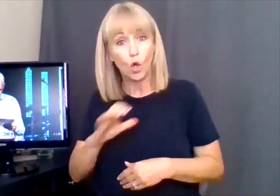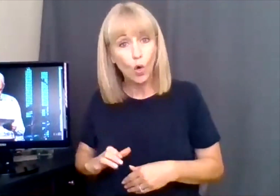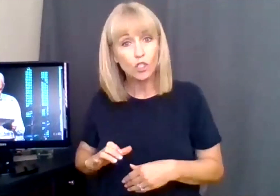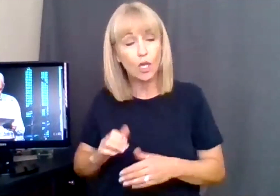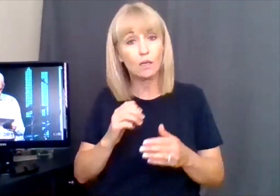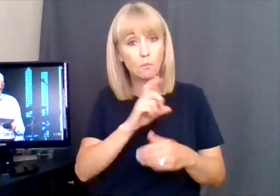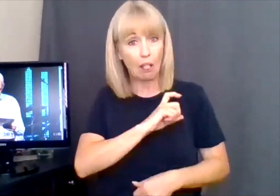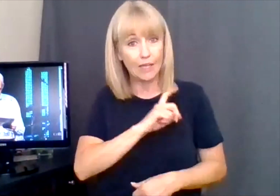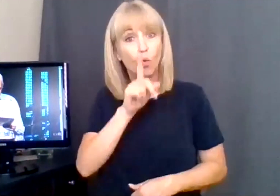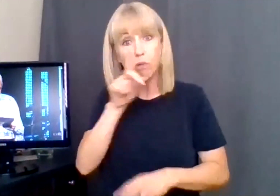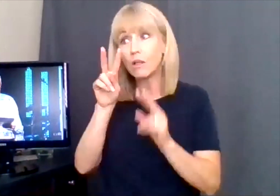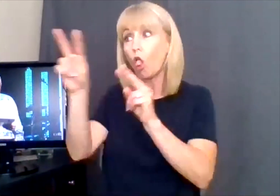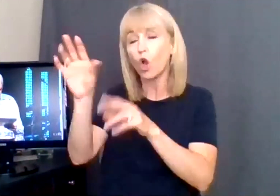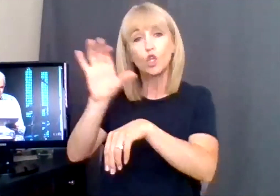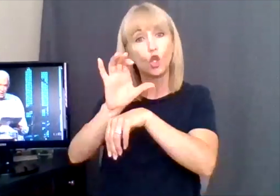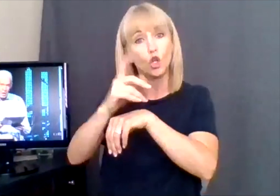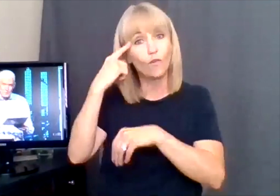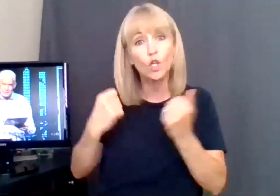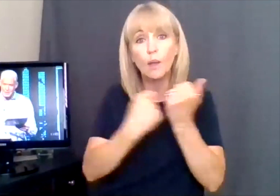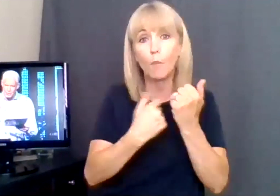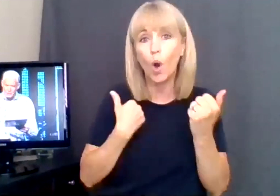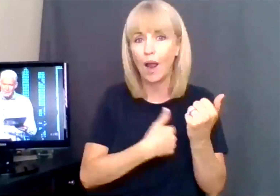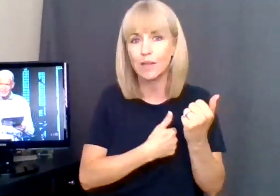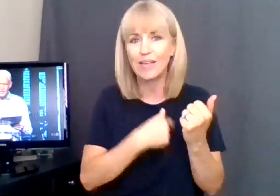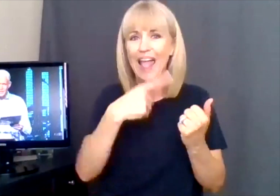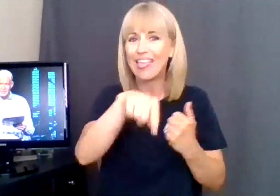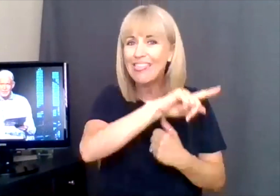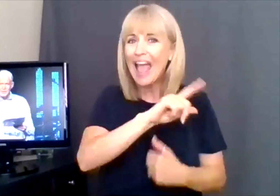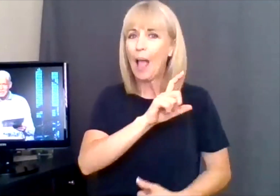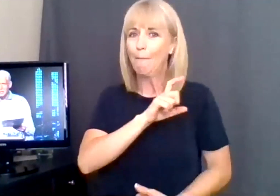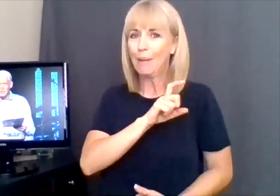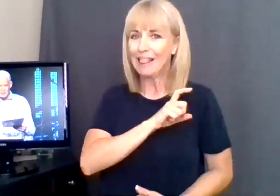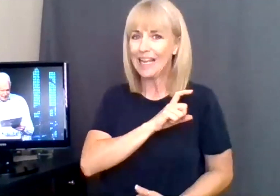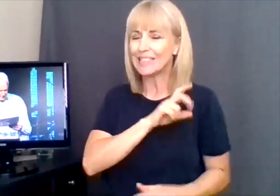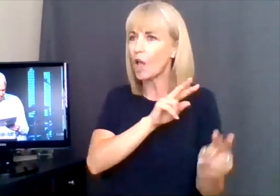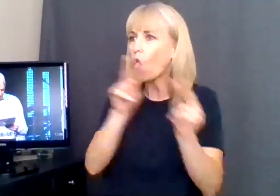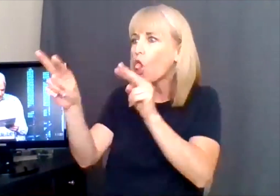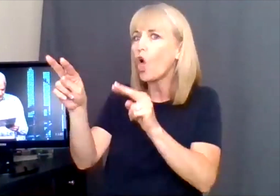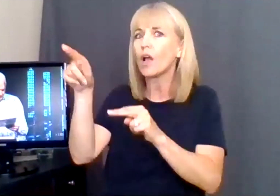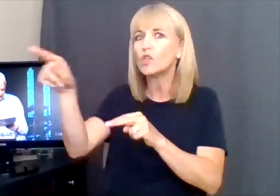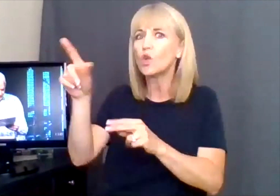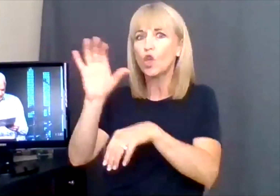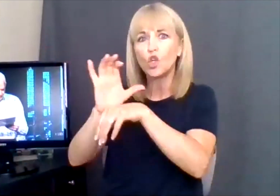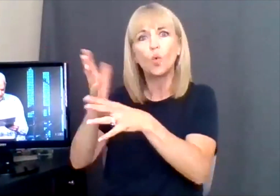for support. We look to the church with hope." There's that word. So we turn to the church to find some